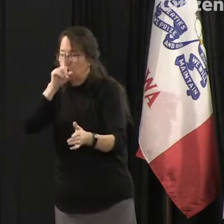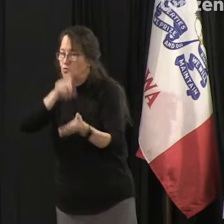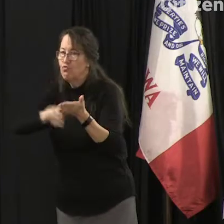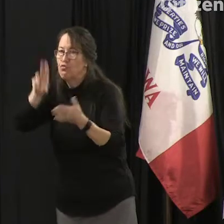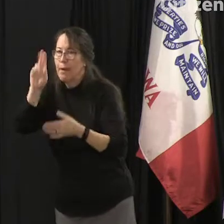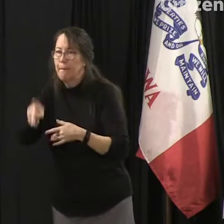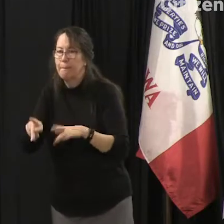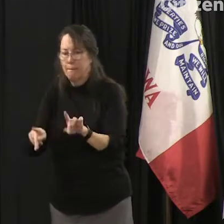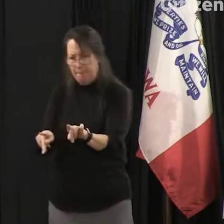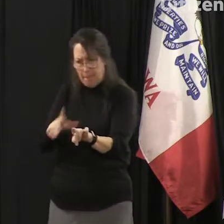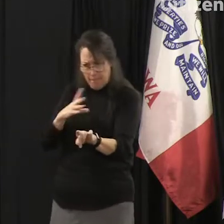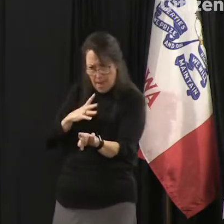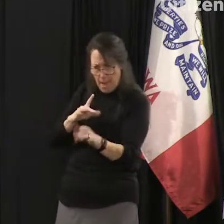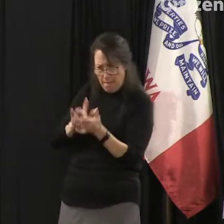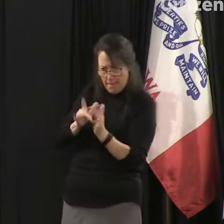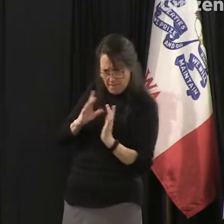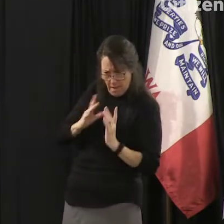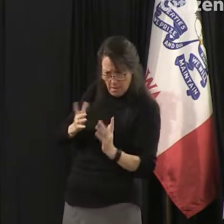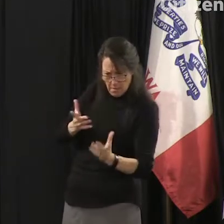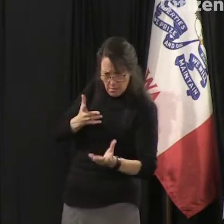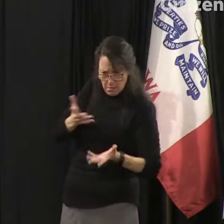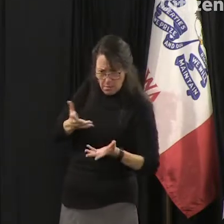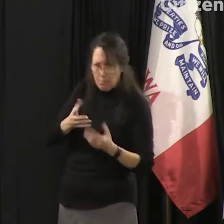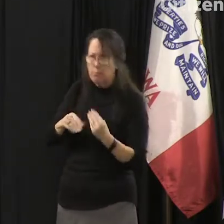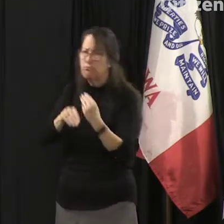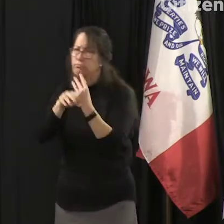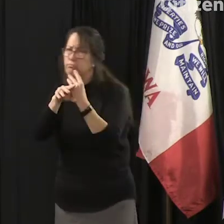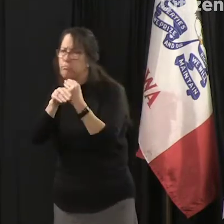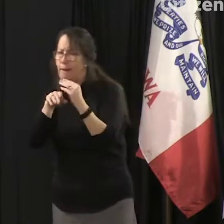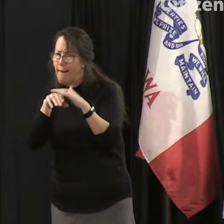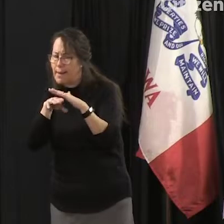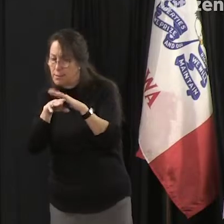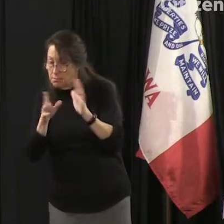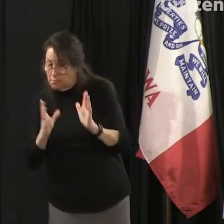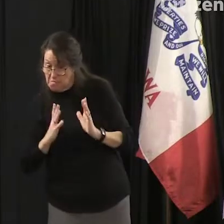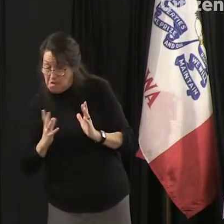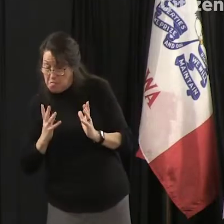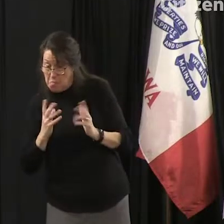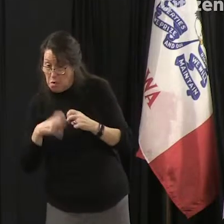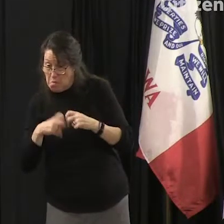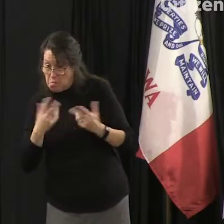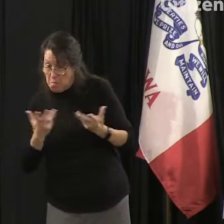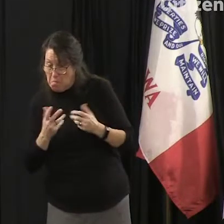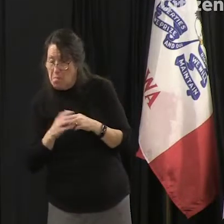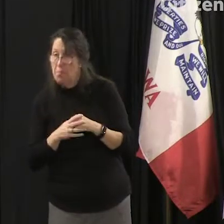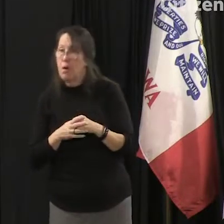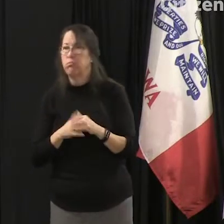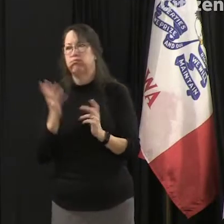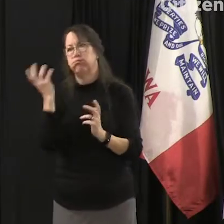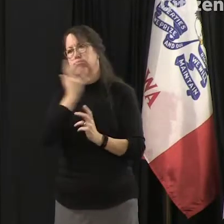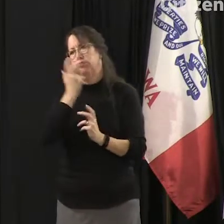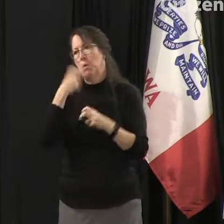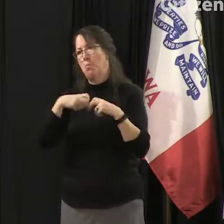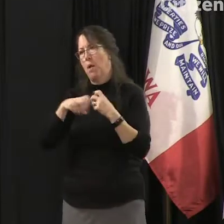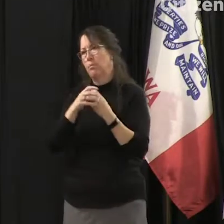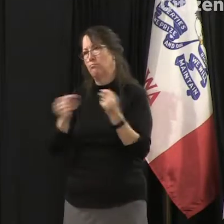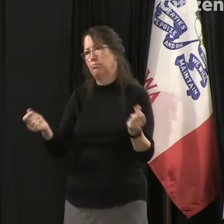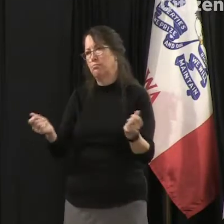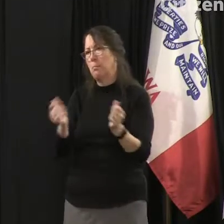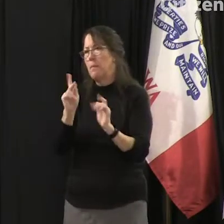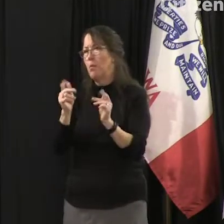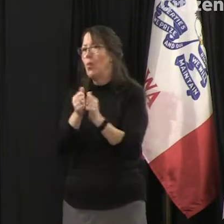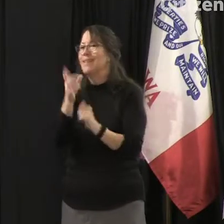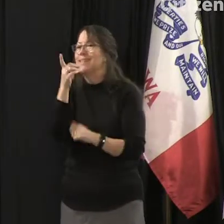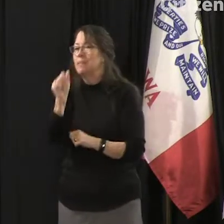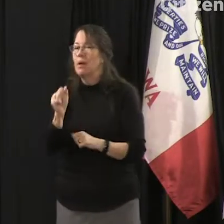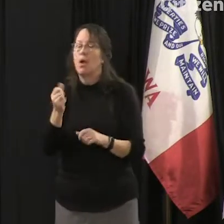up on them, to make sure that their meds are okay, to make sure that they have accessibility, save a lot of problems for people with disabilities